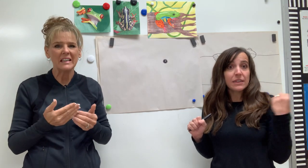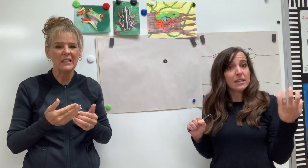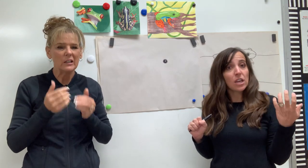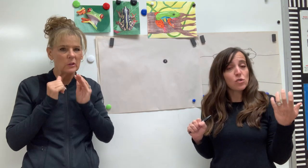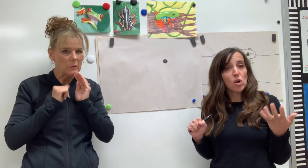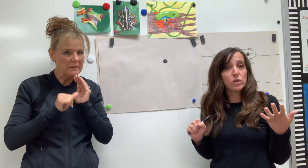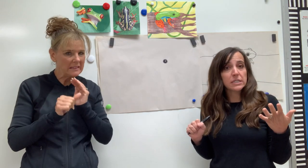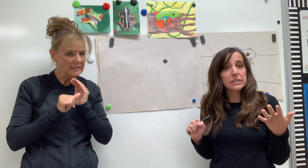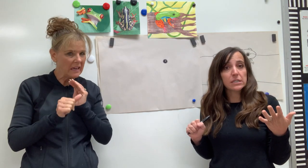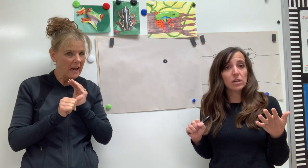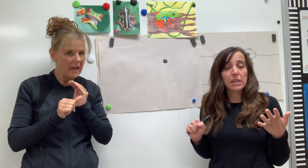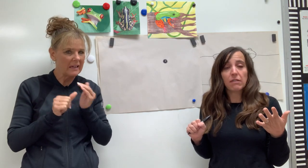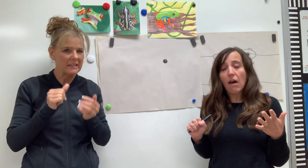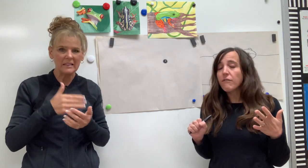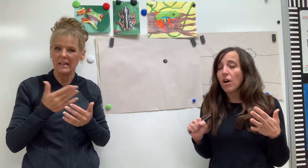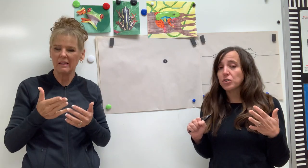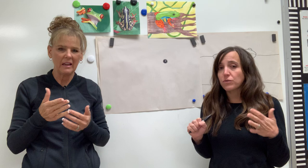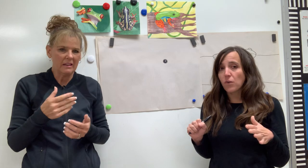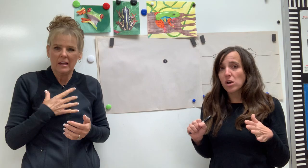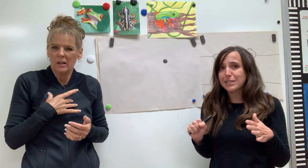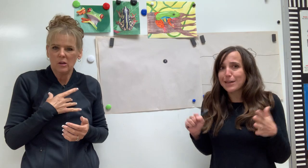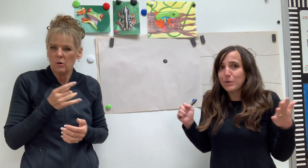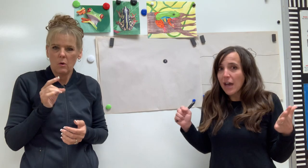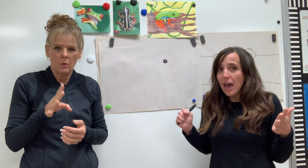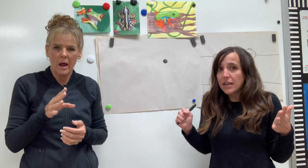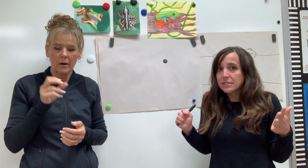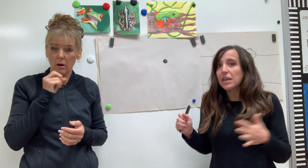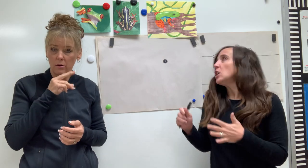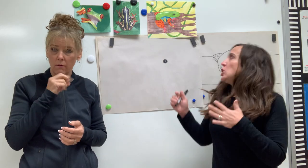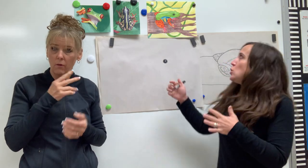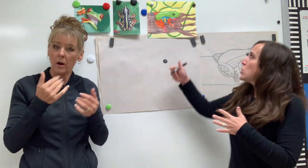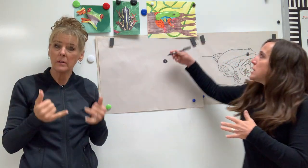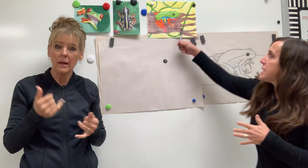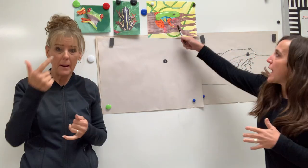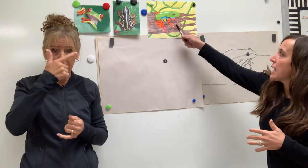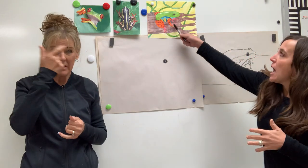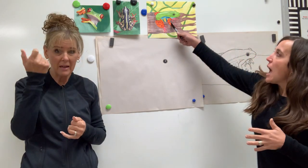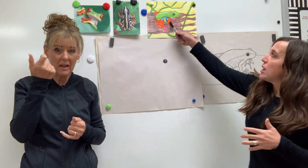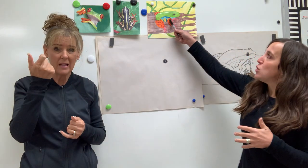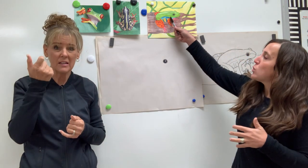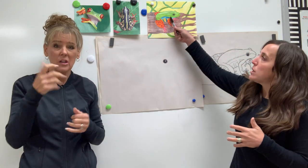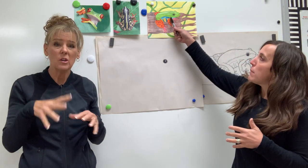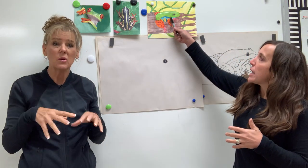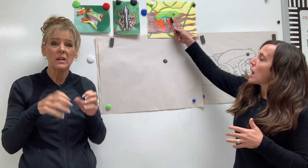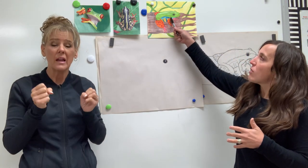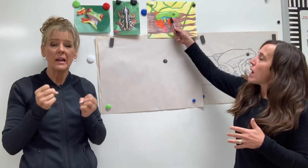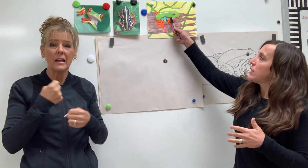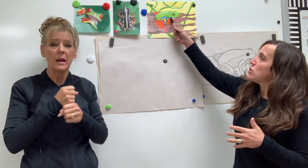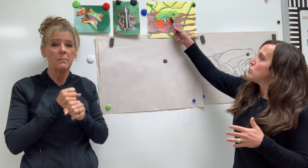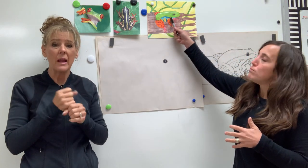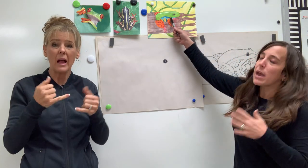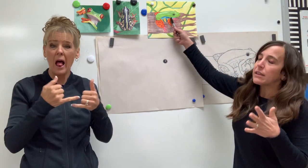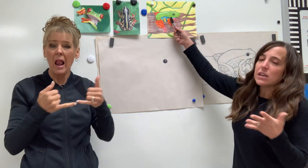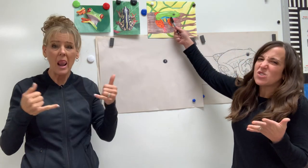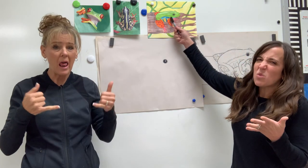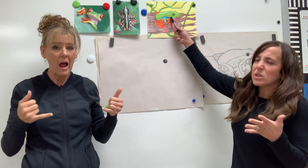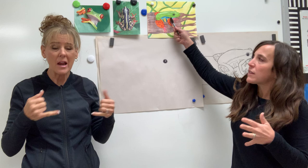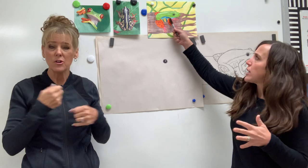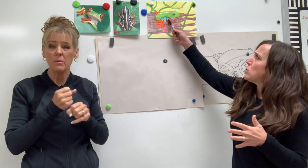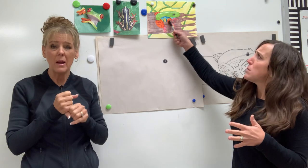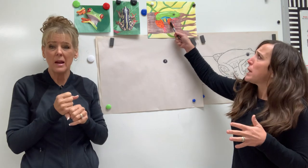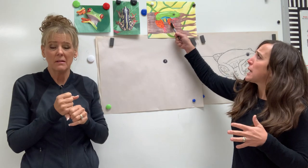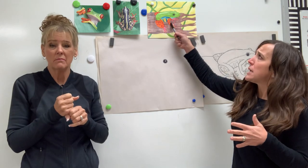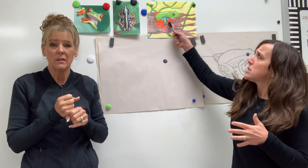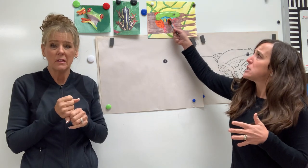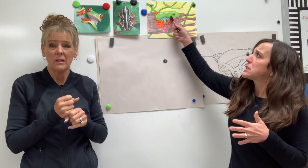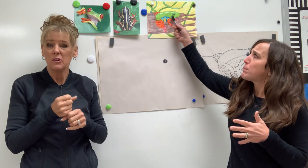disguise anything that you don't necessarily love on your frog today, because you can take and you can make a line that you made that you don't really